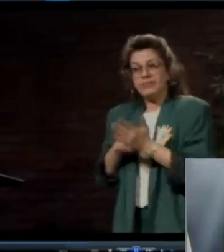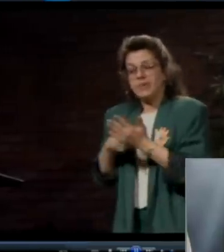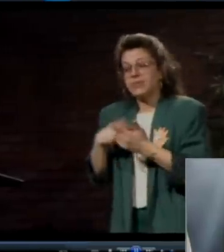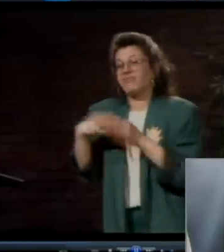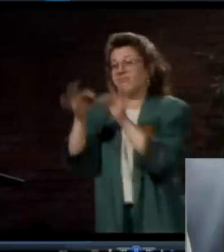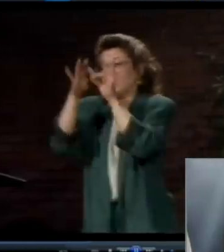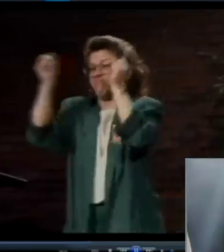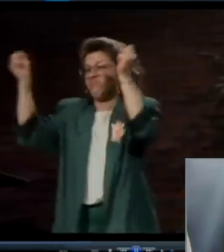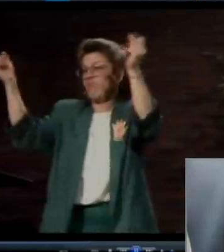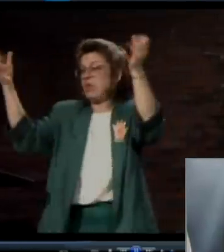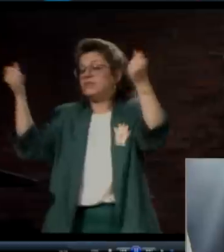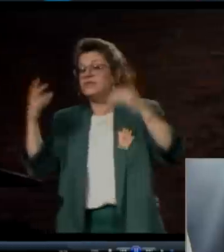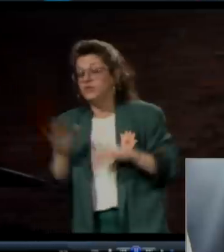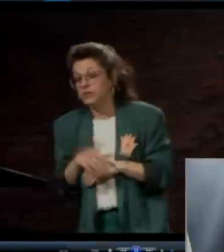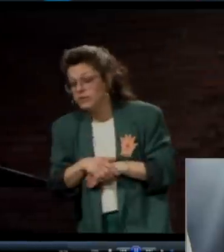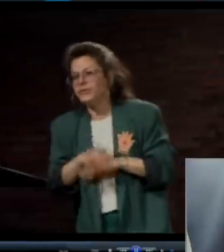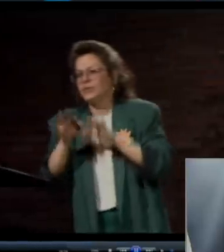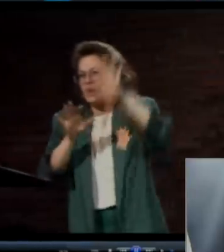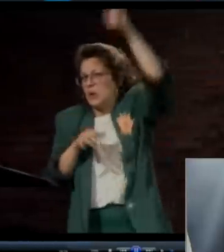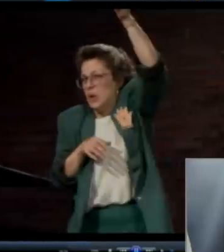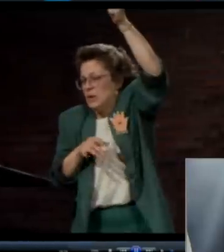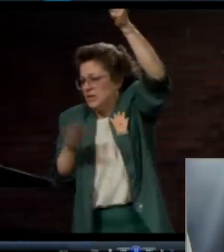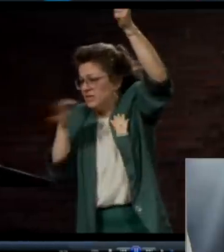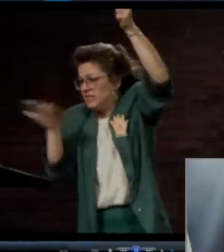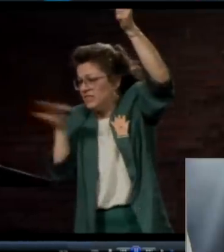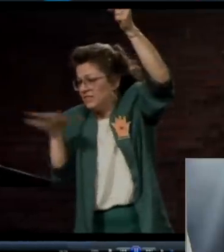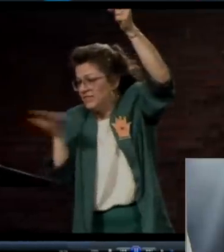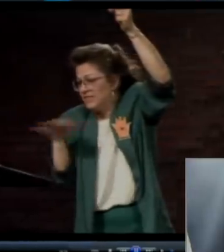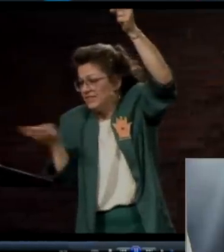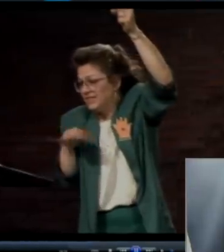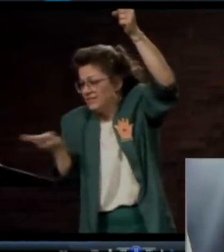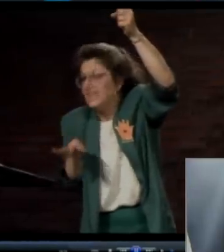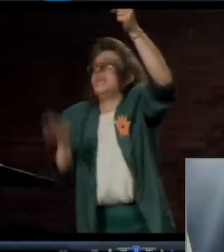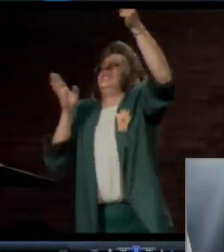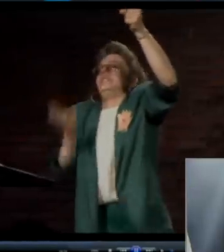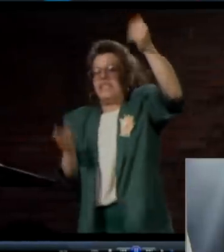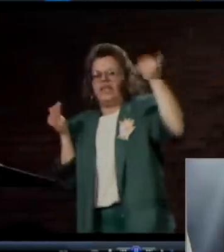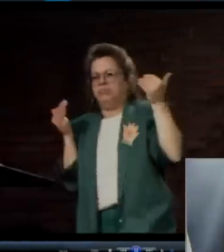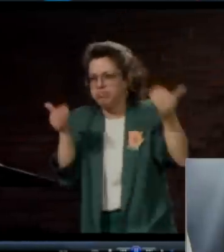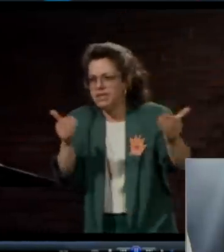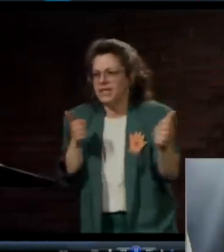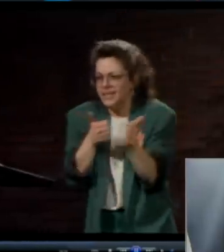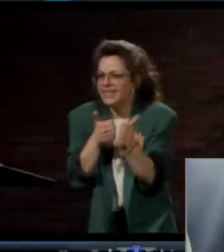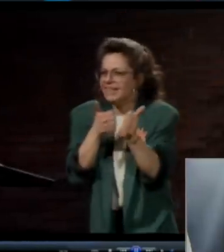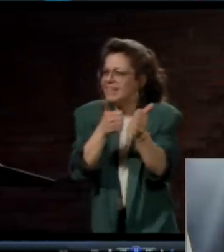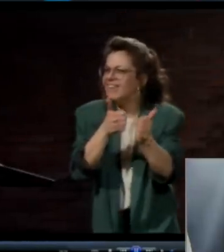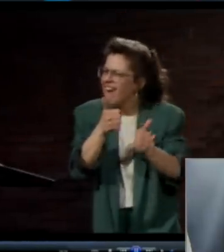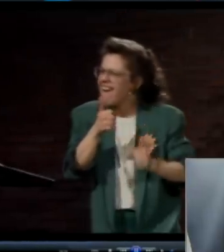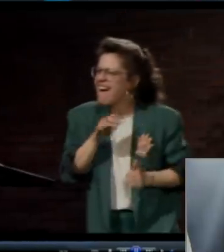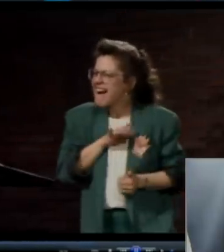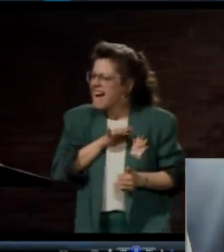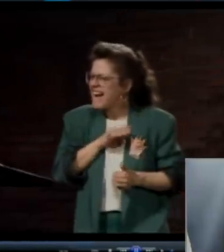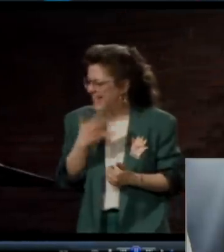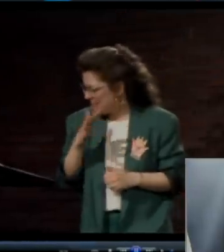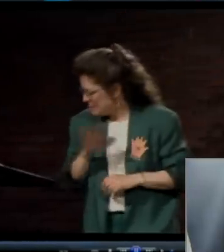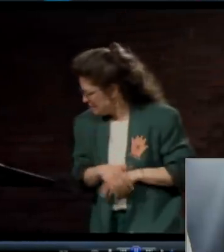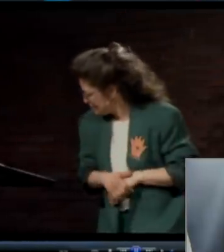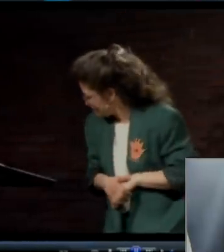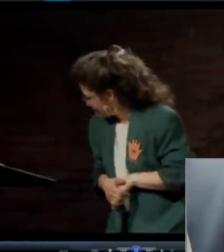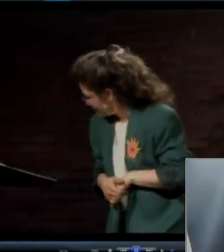Facial expressions, body movements, everything in sign language is so important. And you can't just,